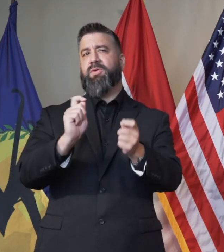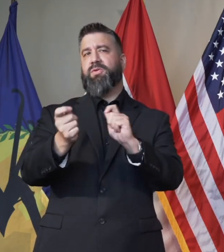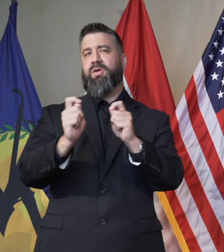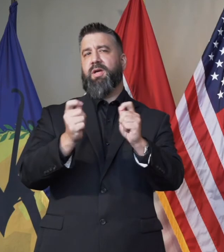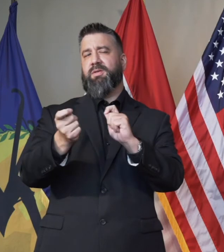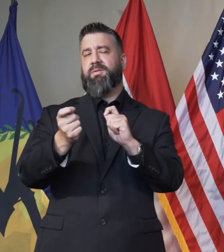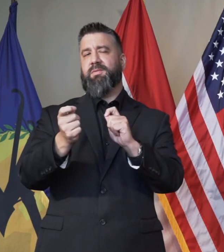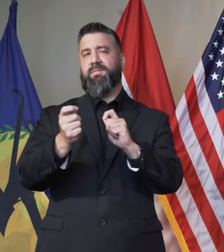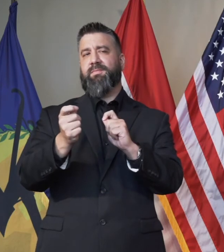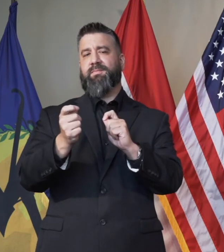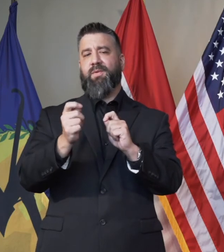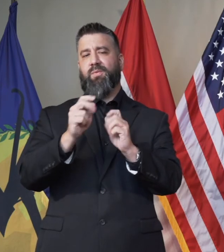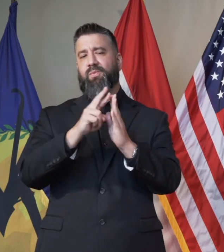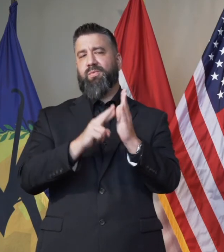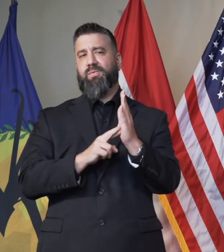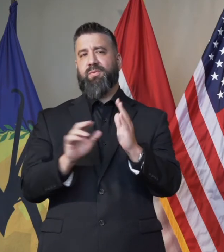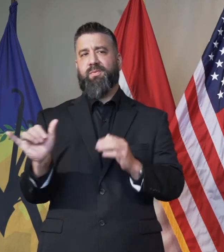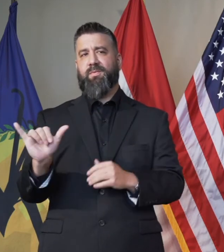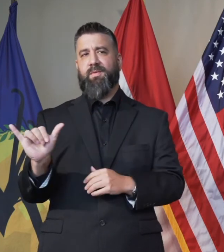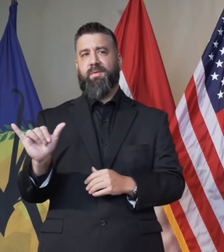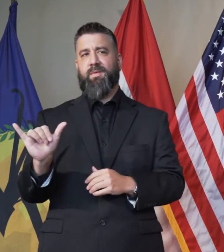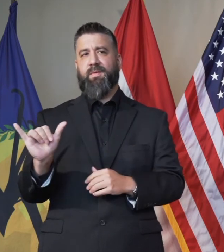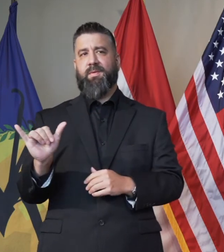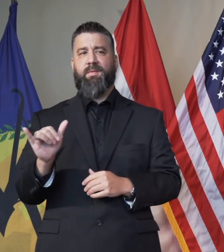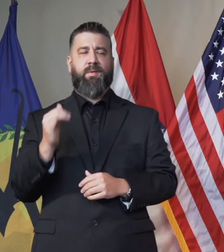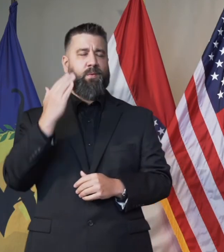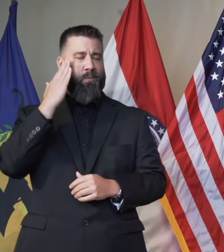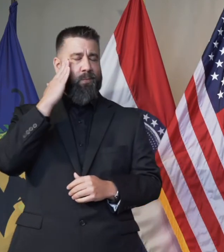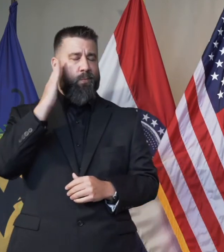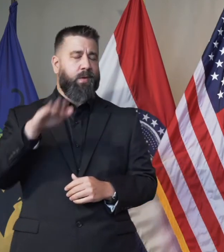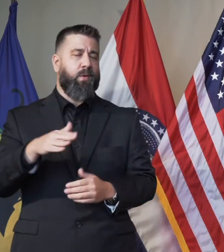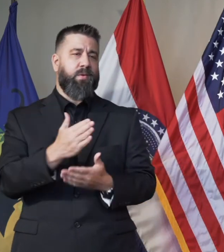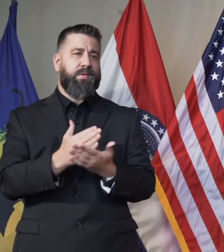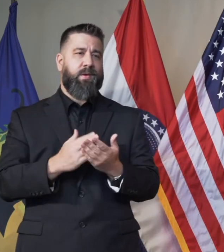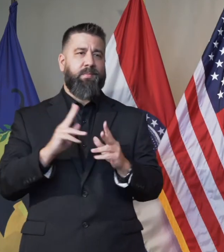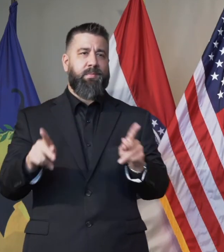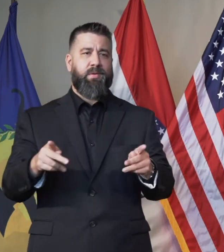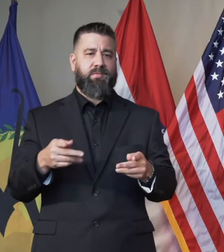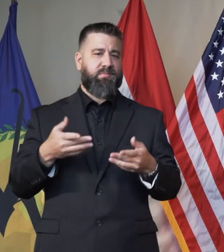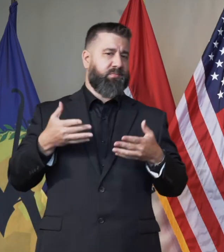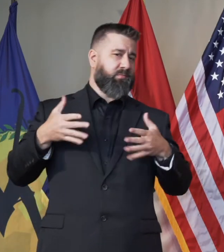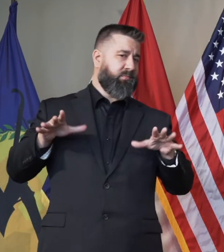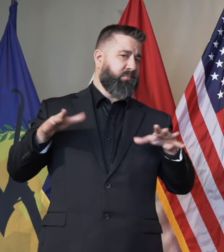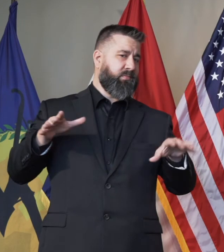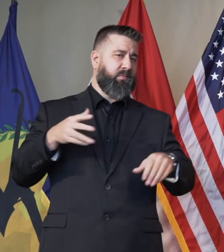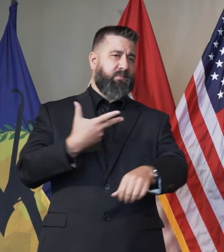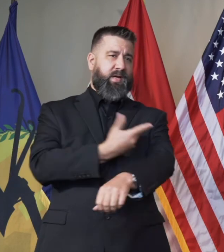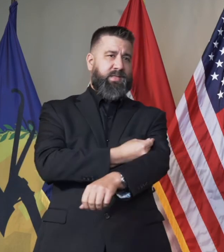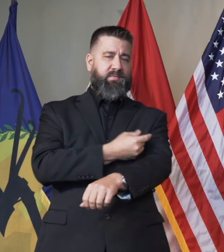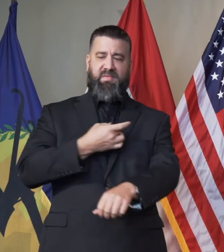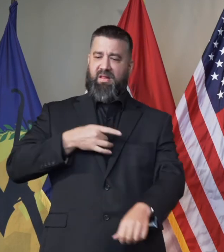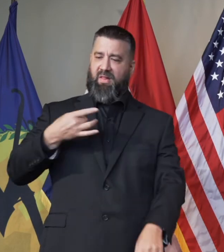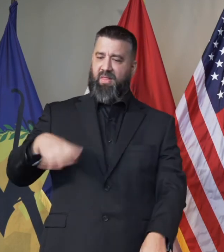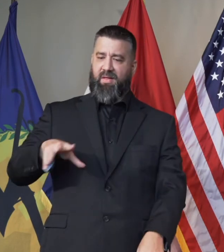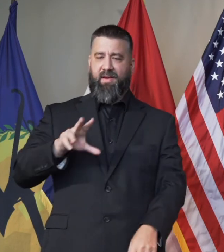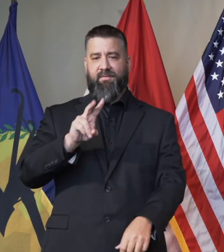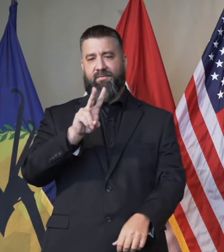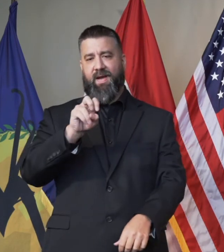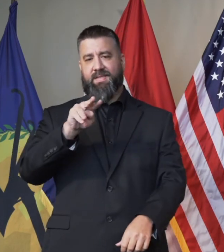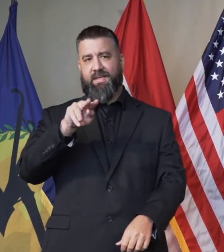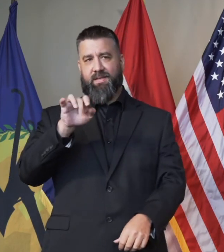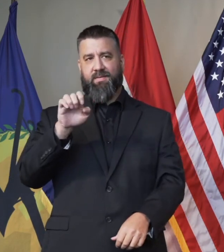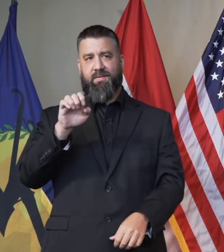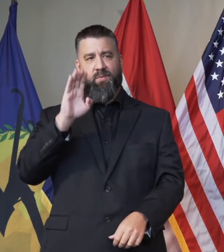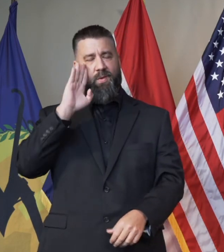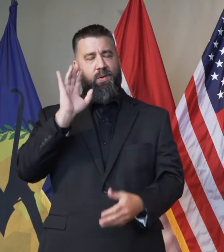bit, but we also know that there will be some resistance. There are some people in our community, in our country, that don't like vaccines. And